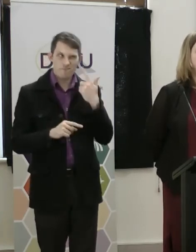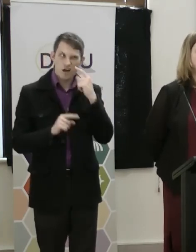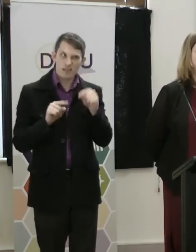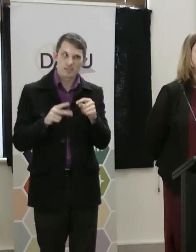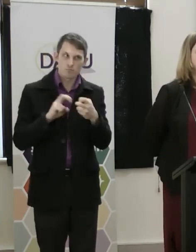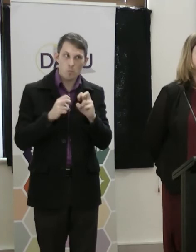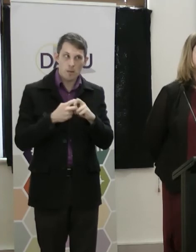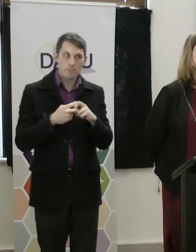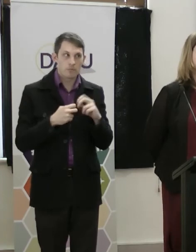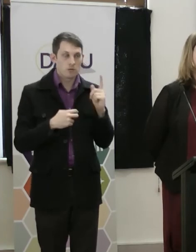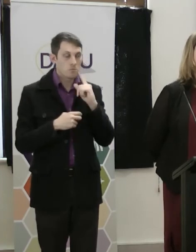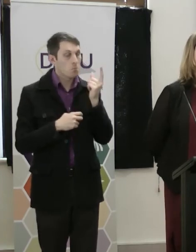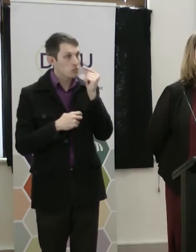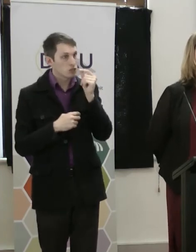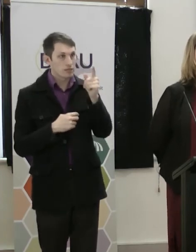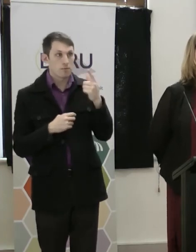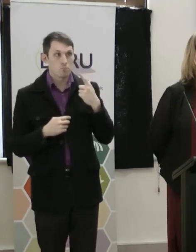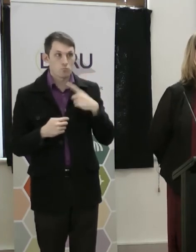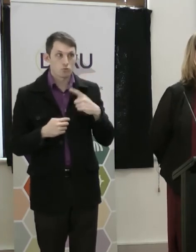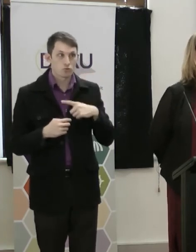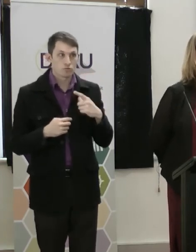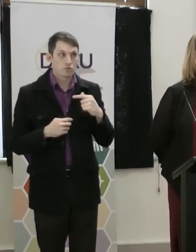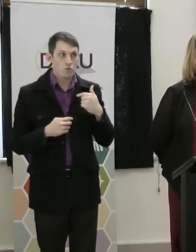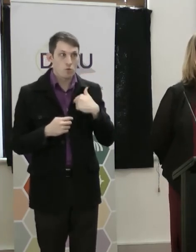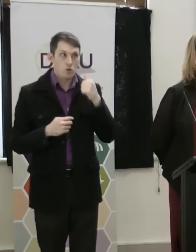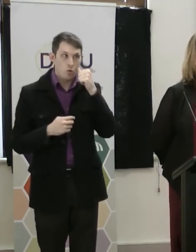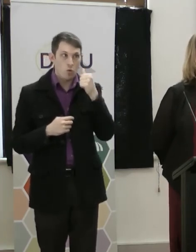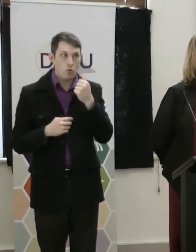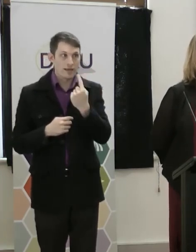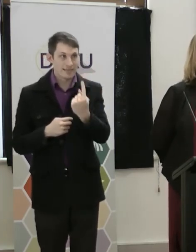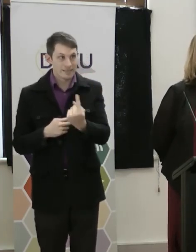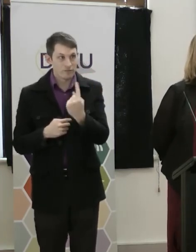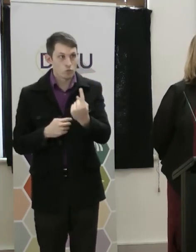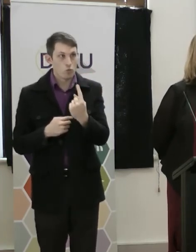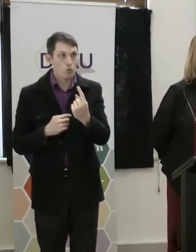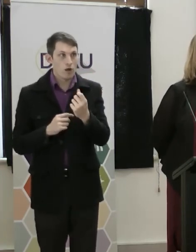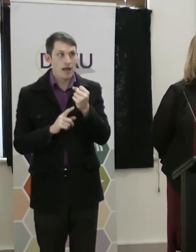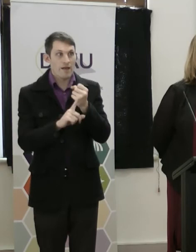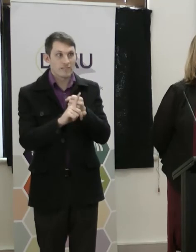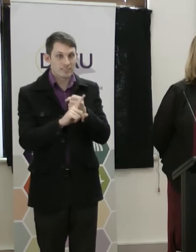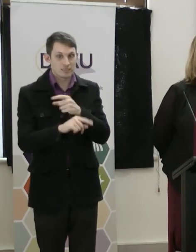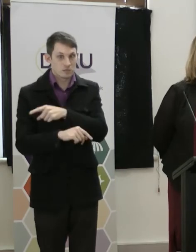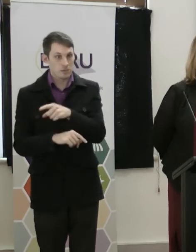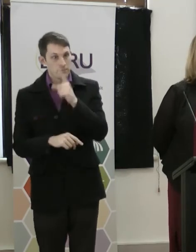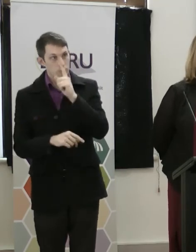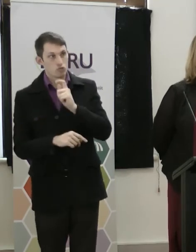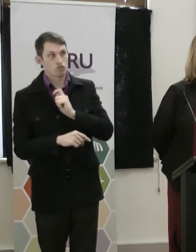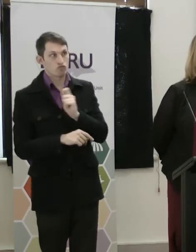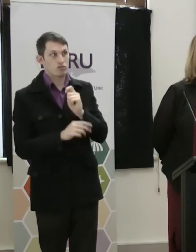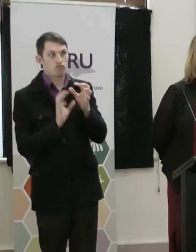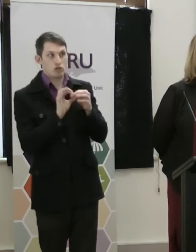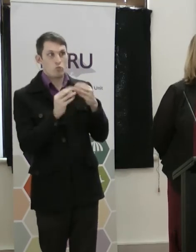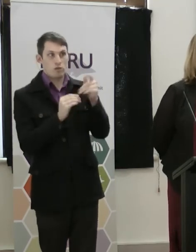in fact, what we know is that it's individual advocates who people have the trust relationship